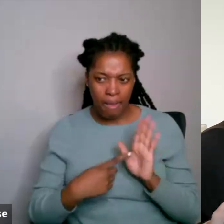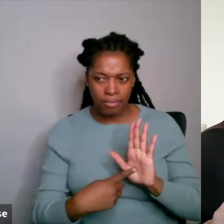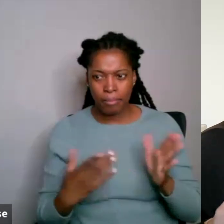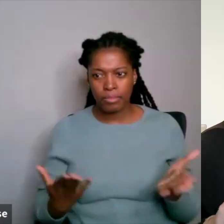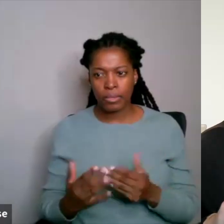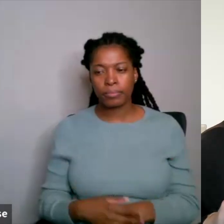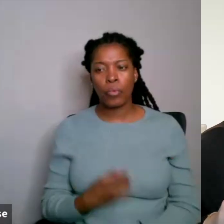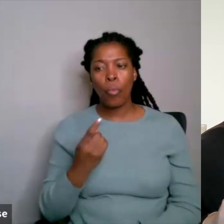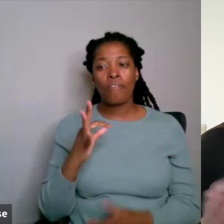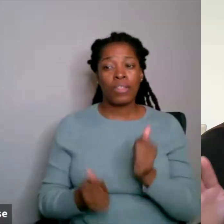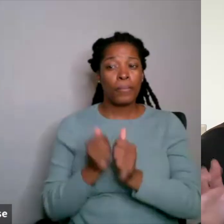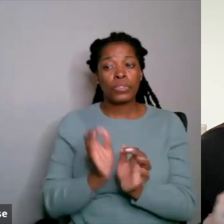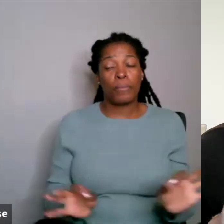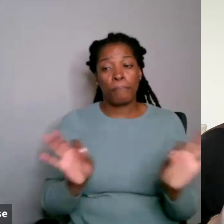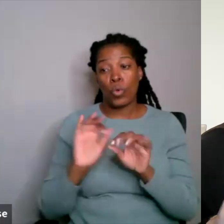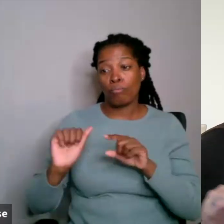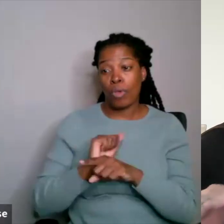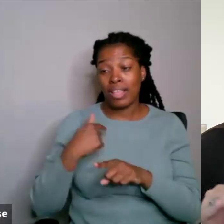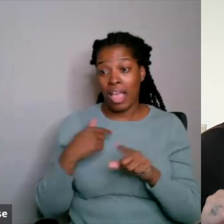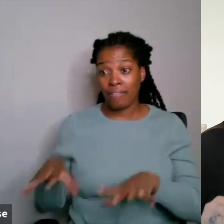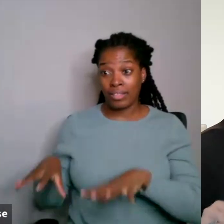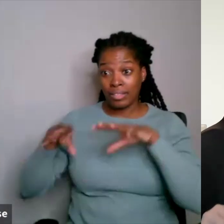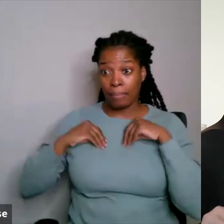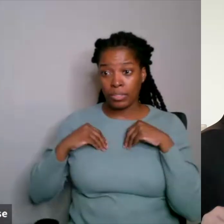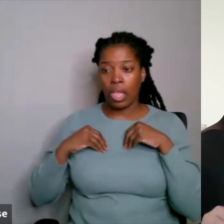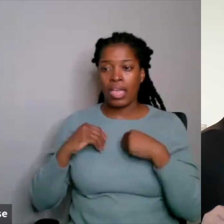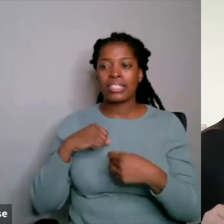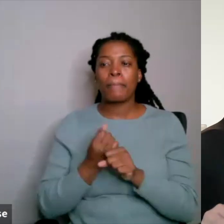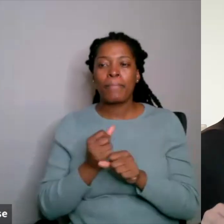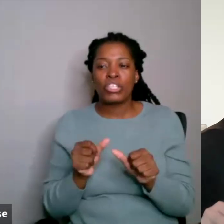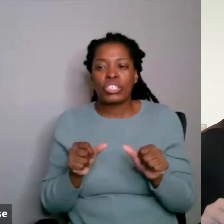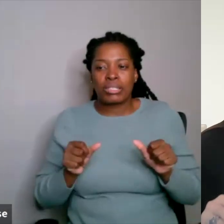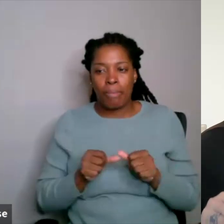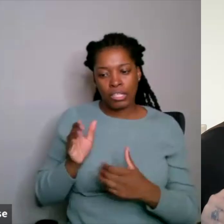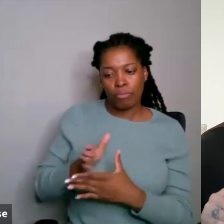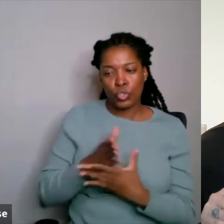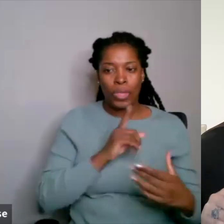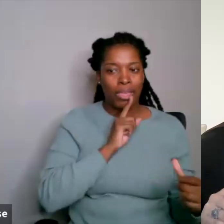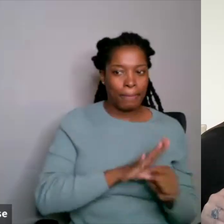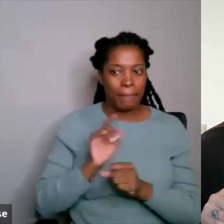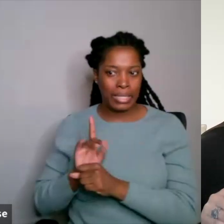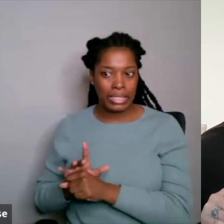important practices I've adopted, which I've mentioned earlier, is creating space between my commitments.